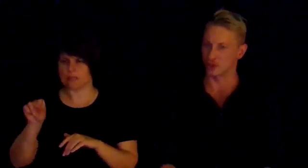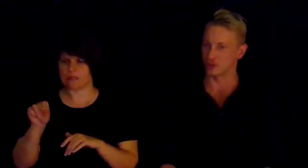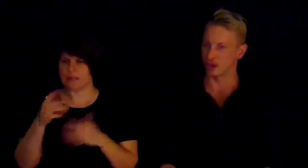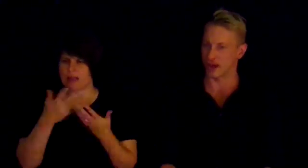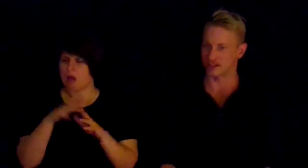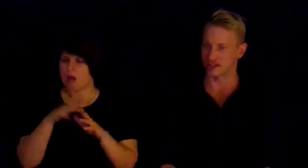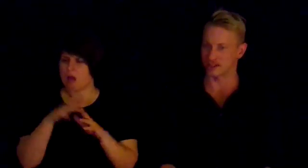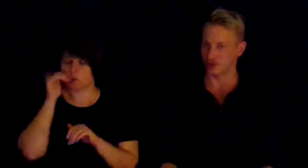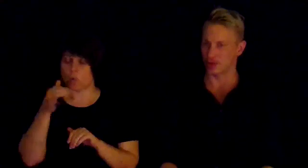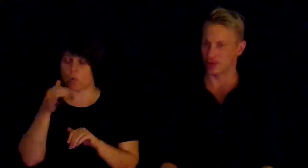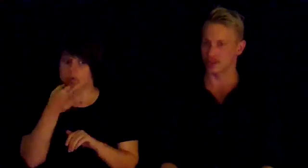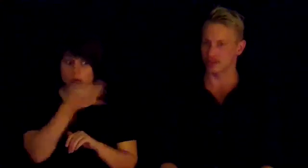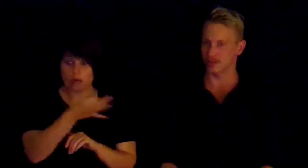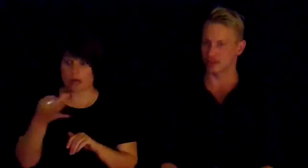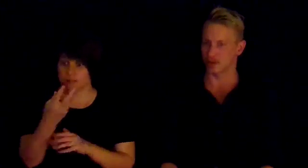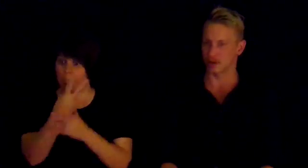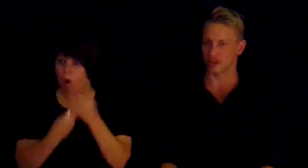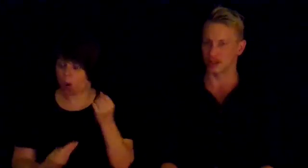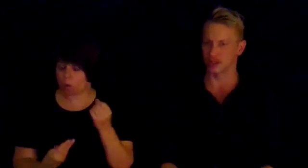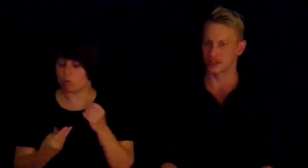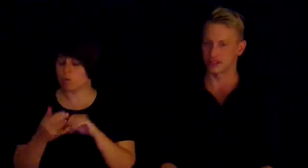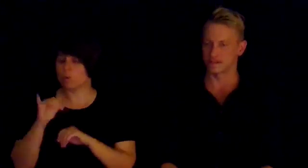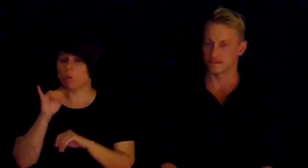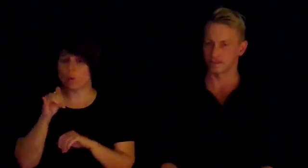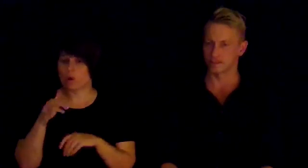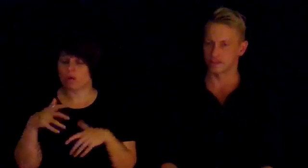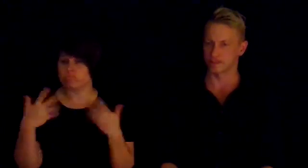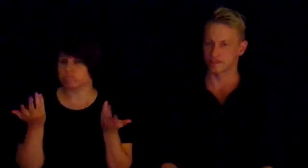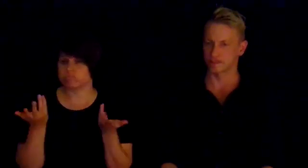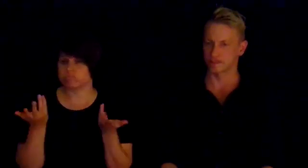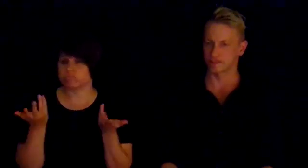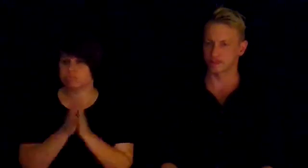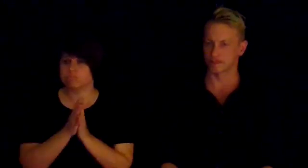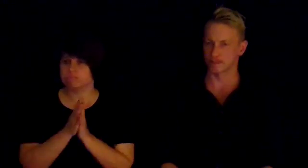do you ask them both the questions, or?